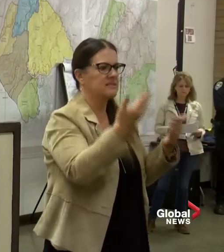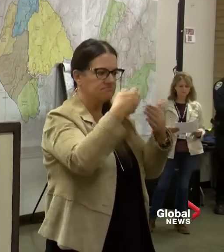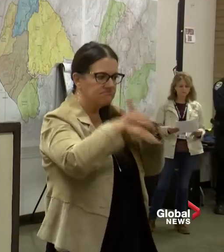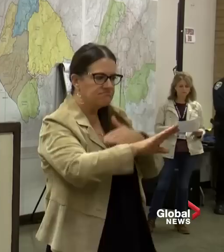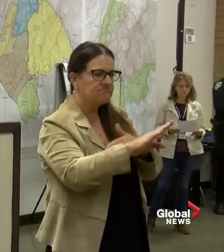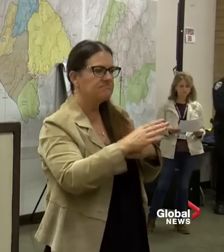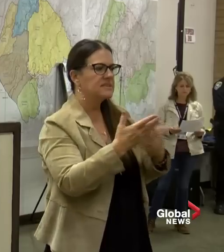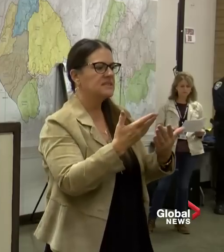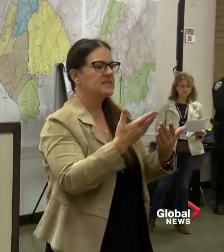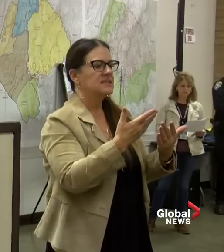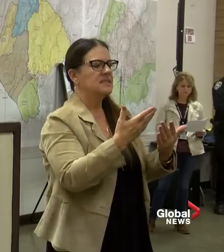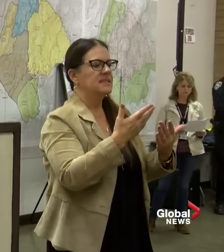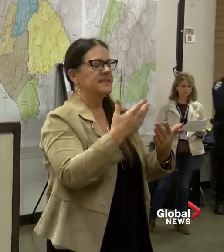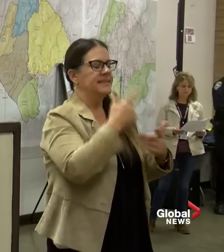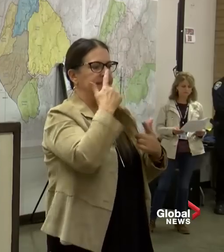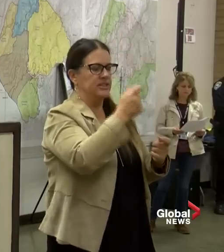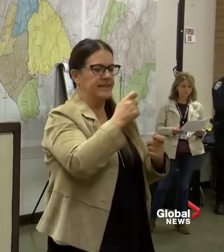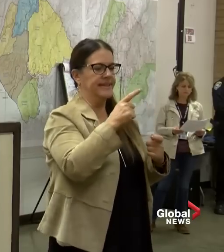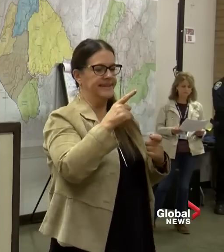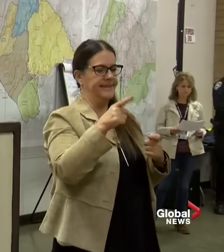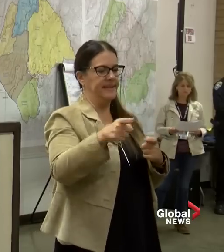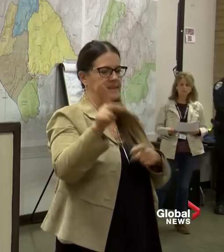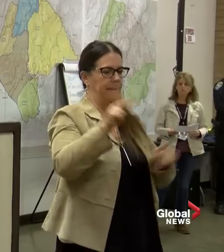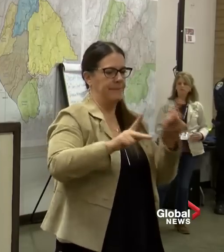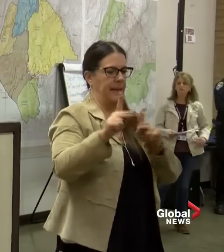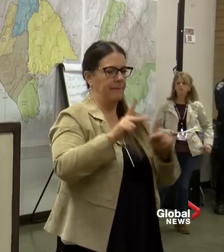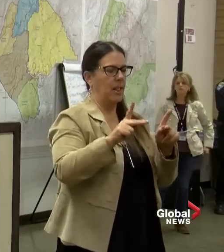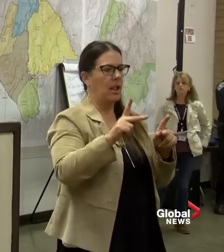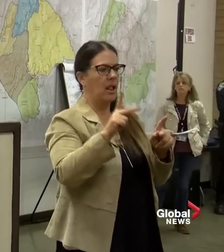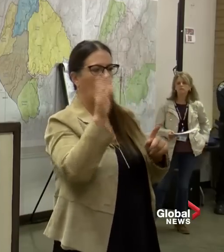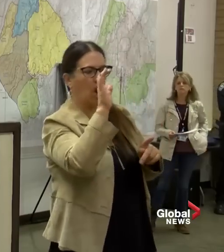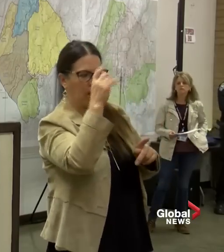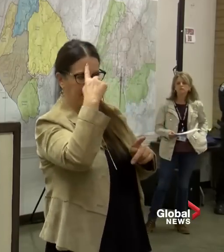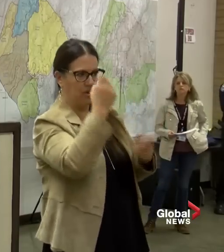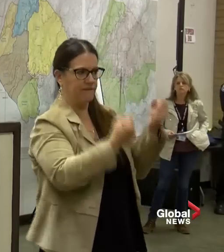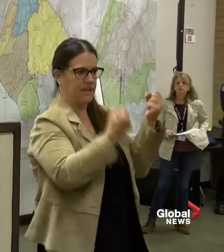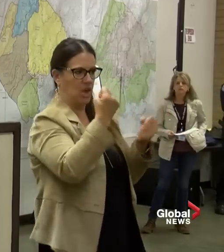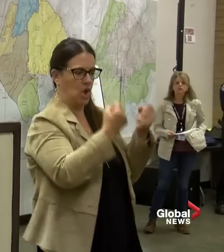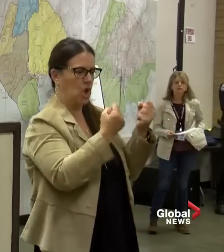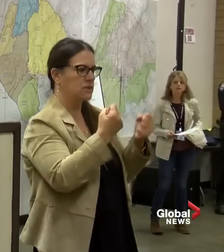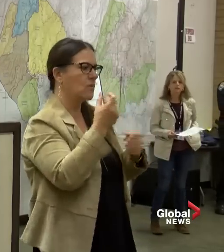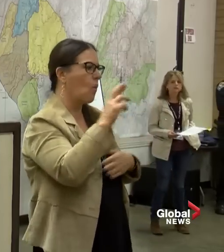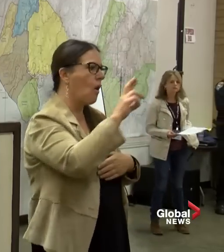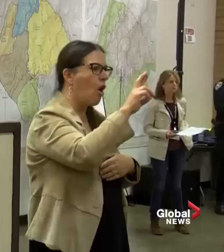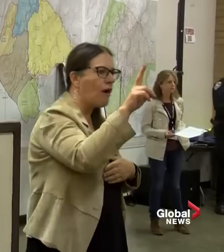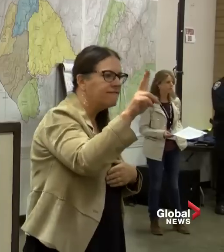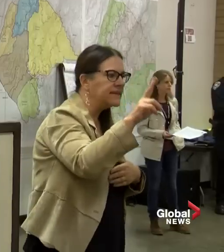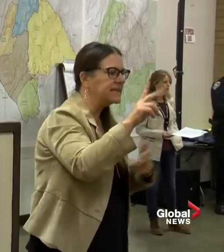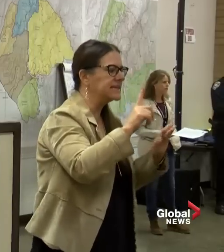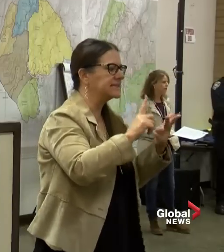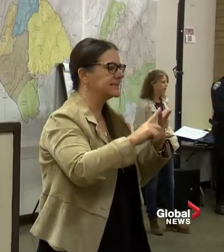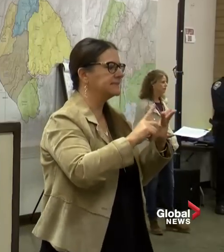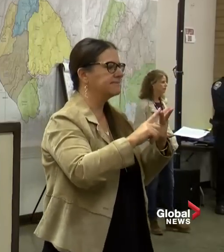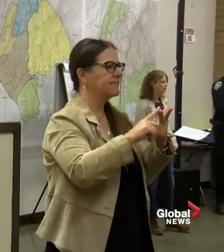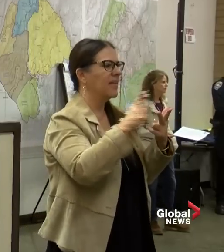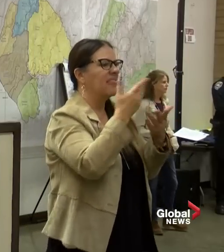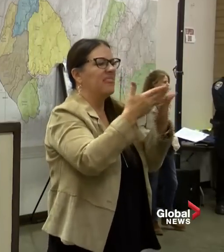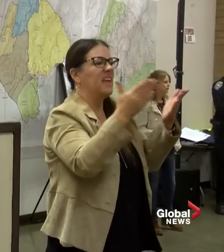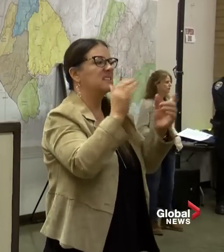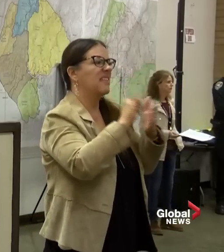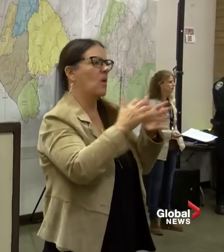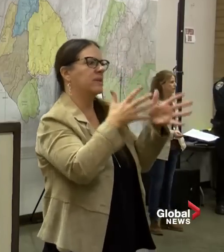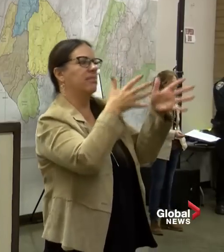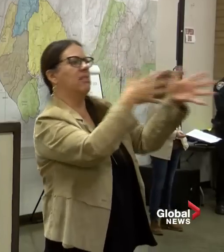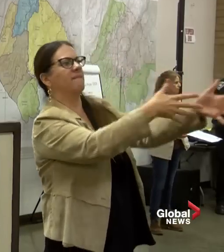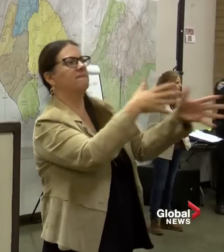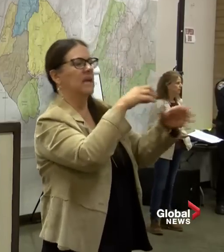the looters have concentrated on vehicles, motorhomes, other vehicles that were left behind by